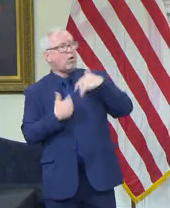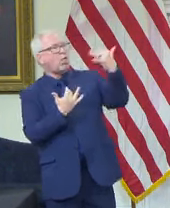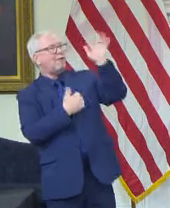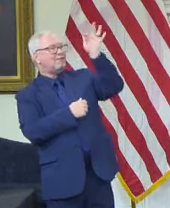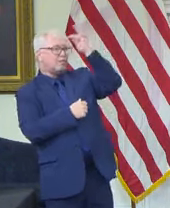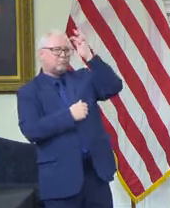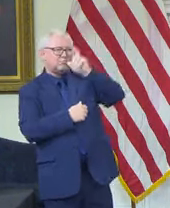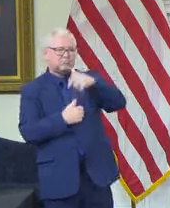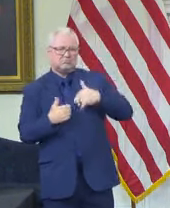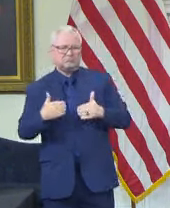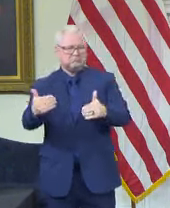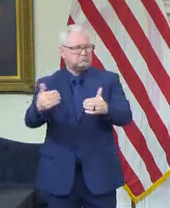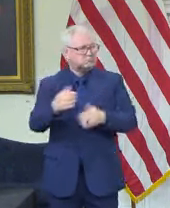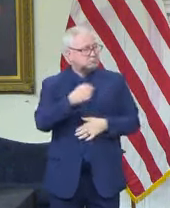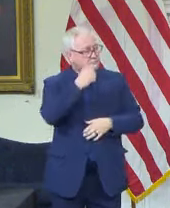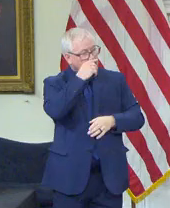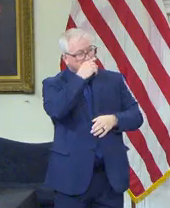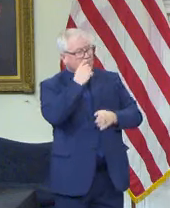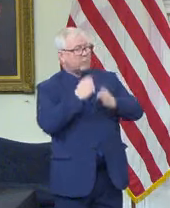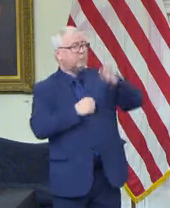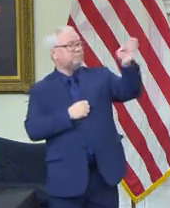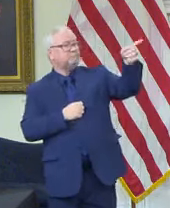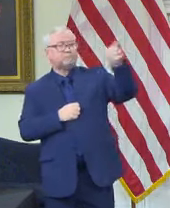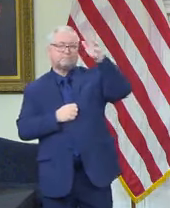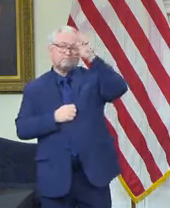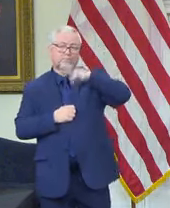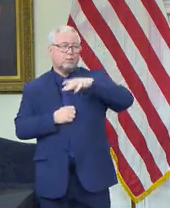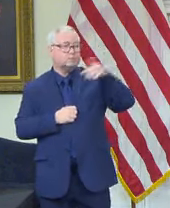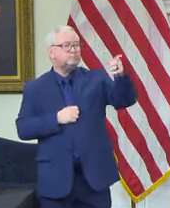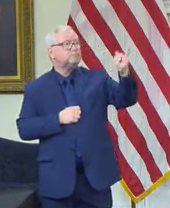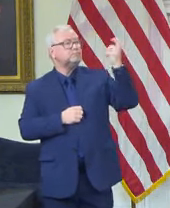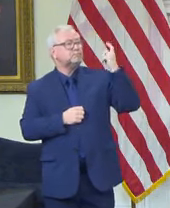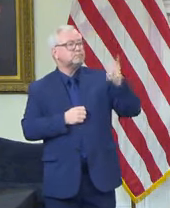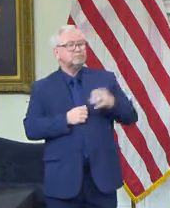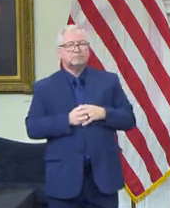Do you plan on extending your emergency order?